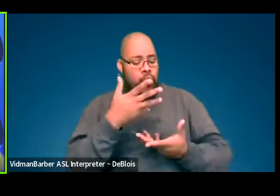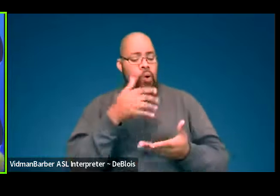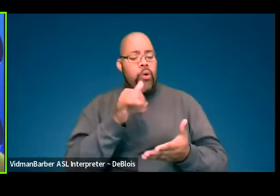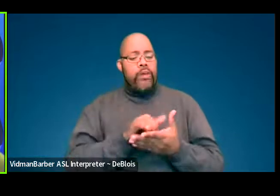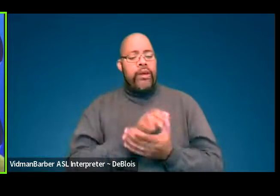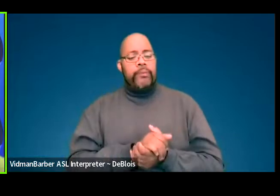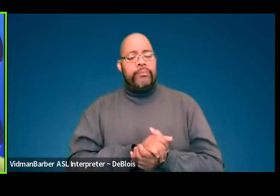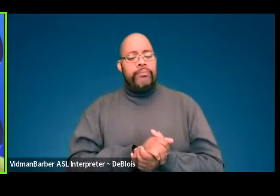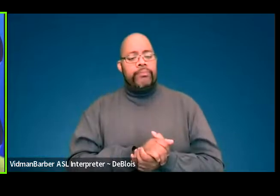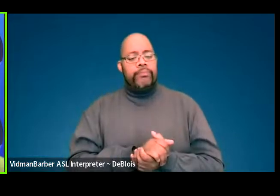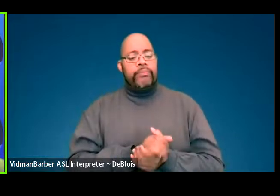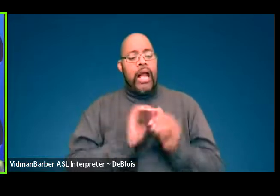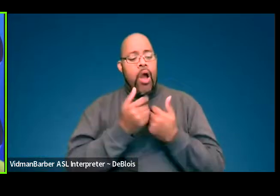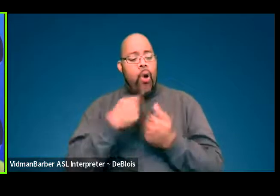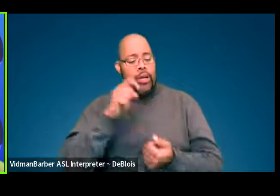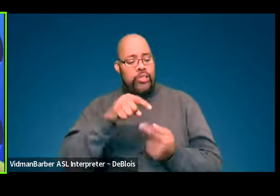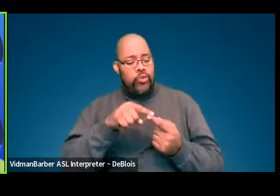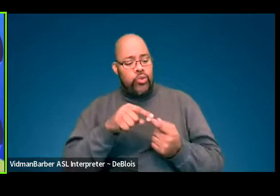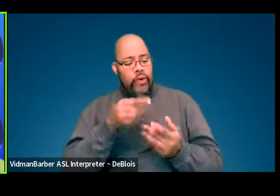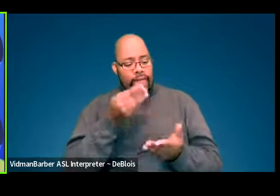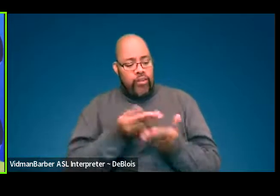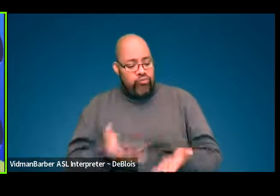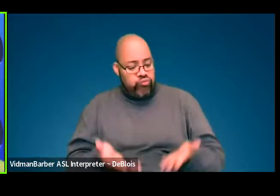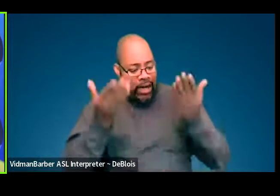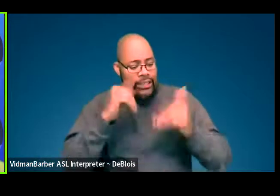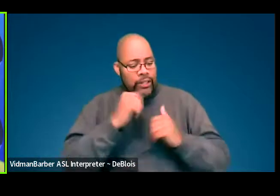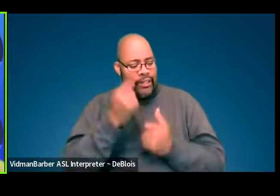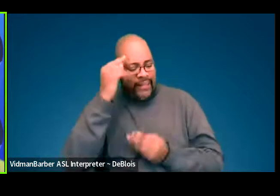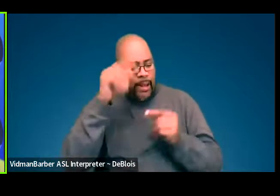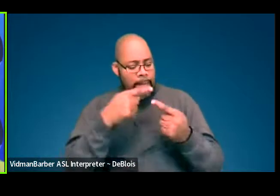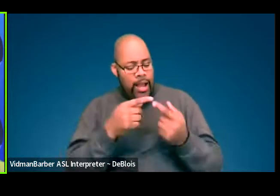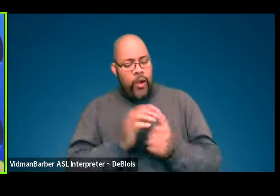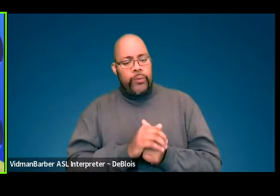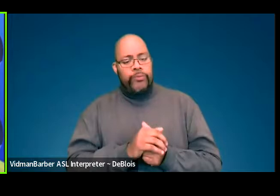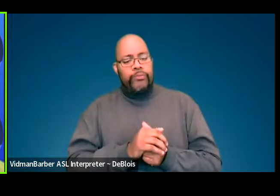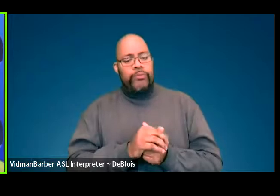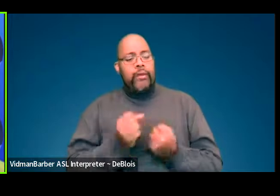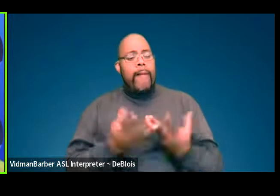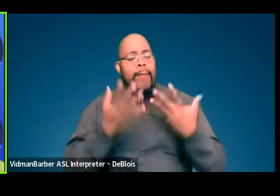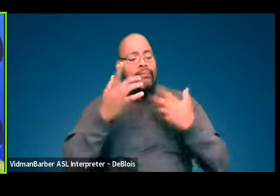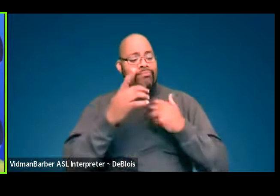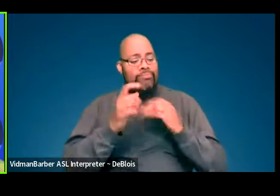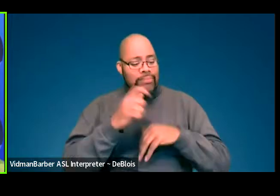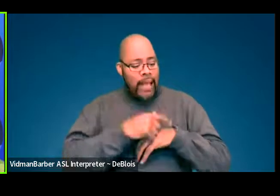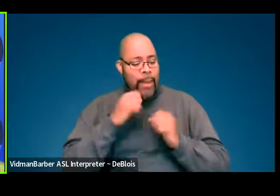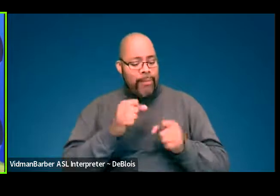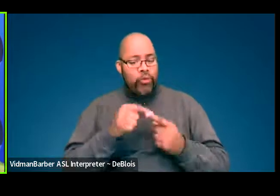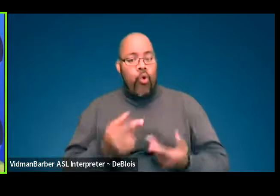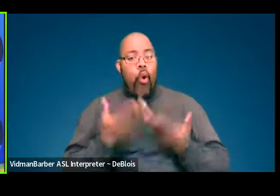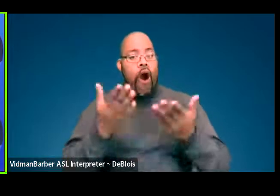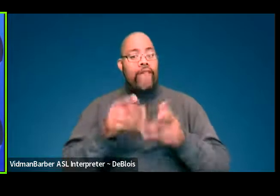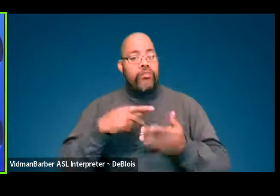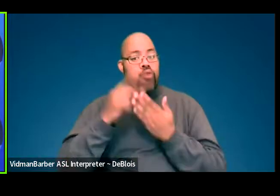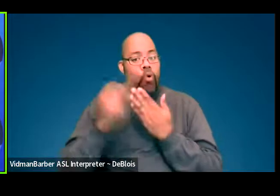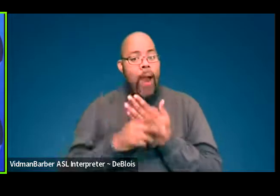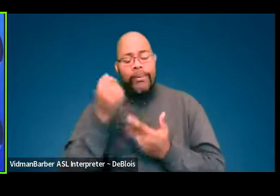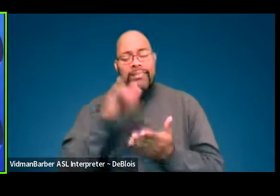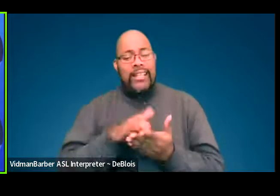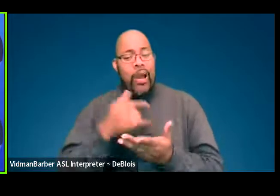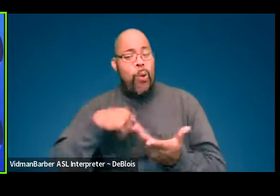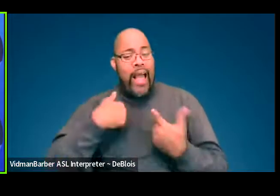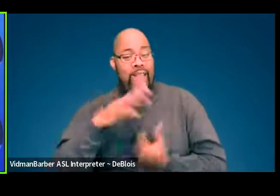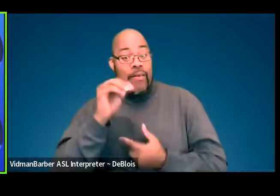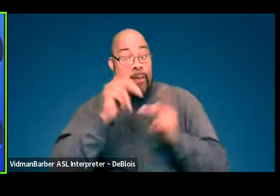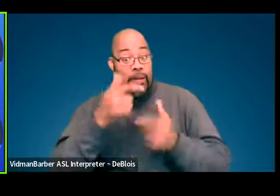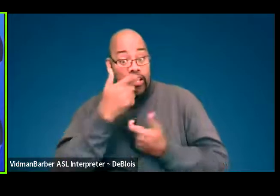know how we need to be fundraising, how we need to be thinking about how many times we're able to offer the program. Because it's like, if we have 50